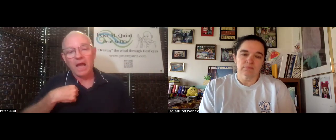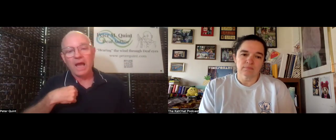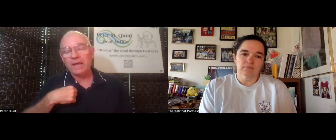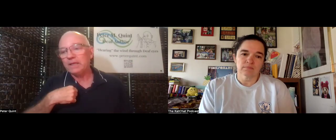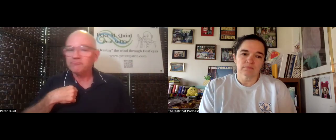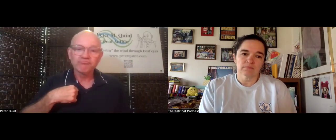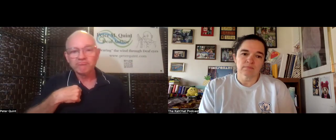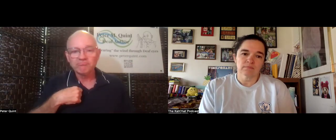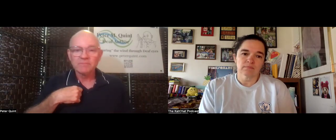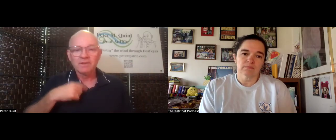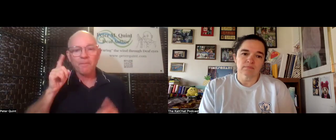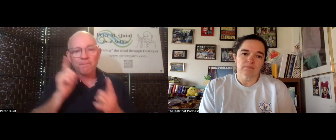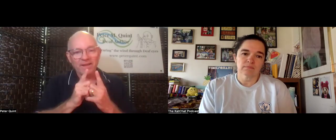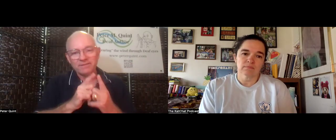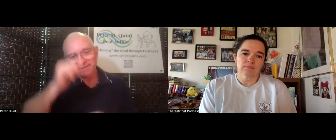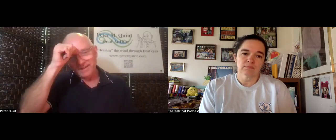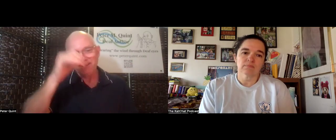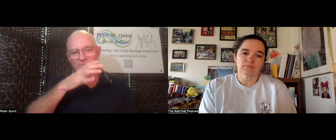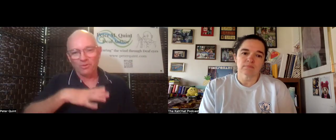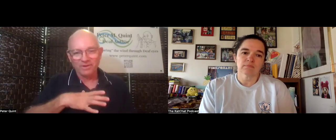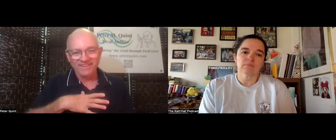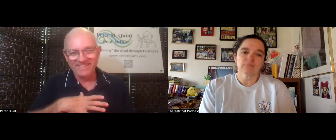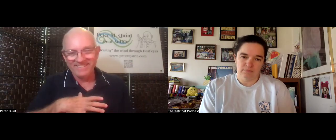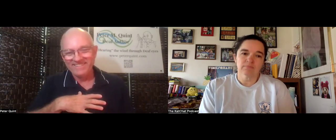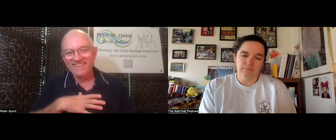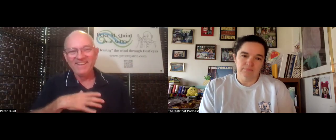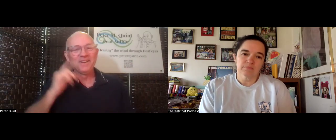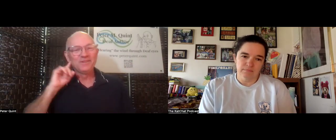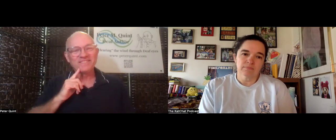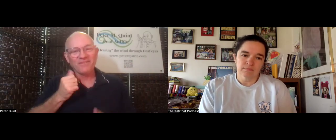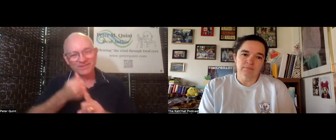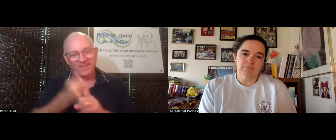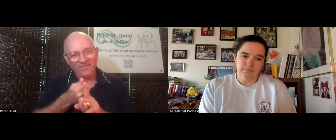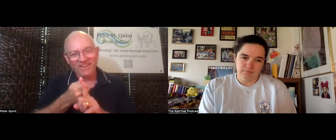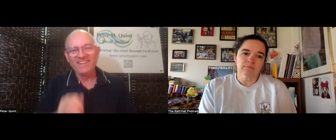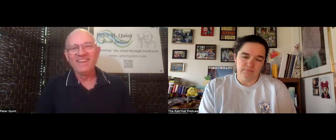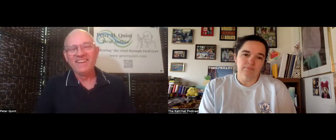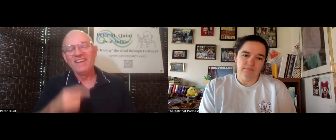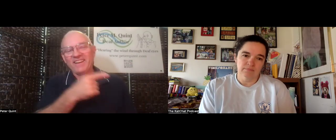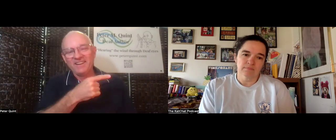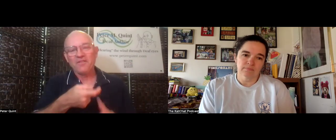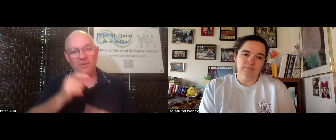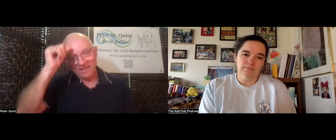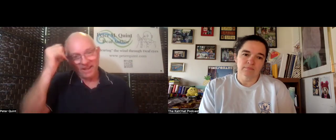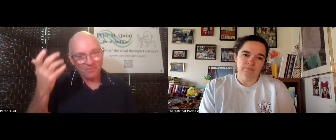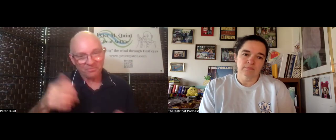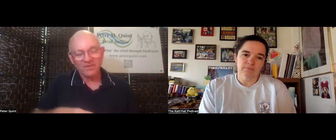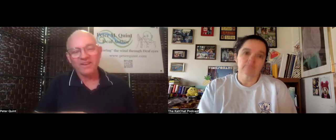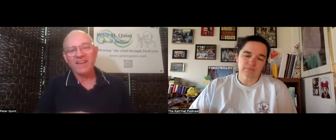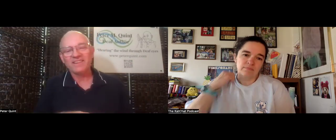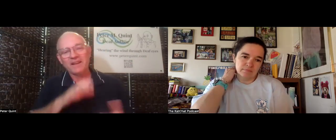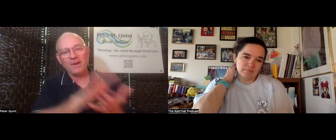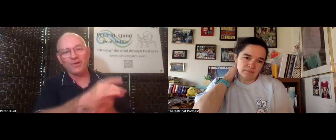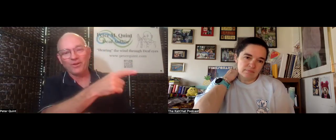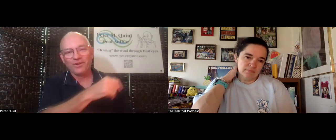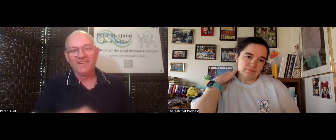eventually I met an Indian woman who's deaf herself from India.